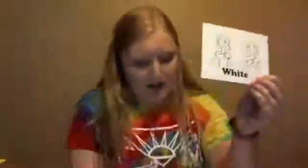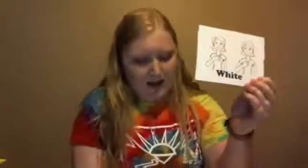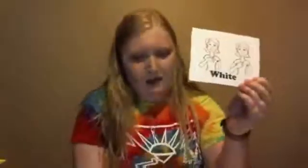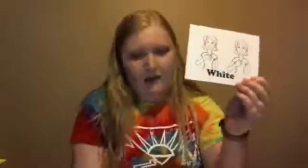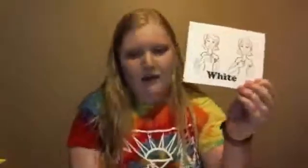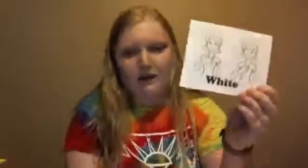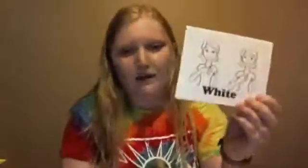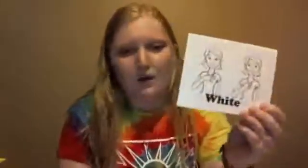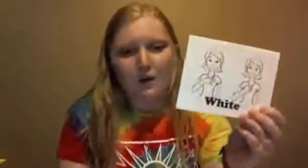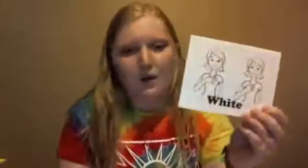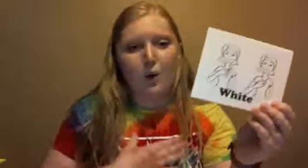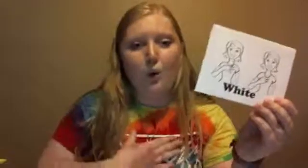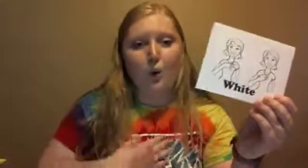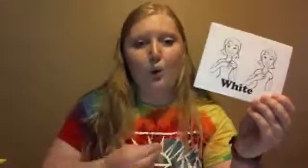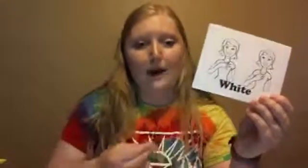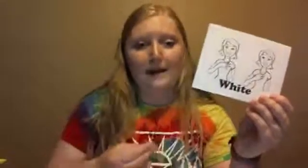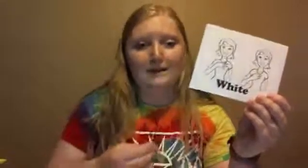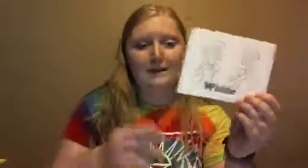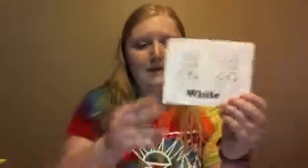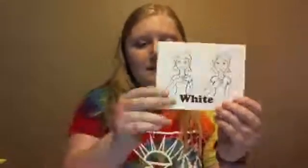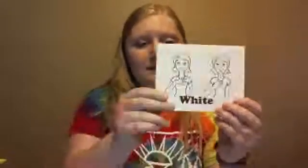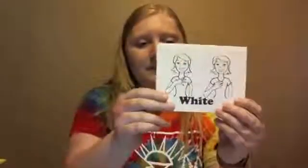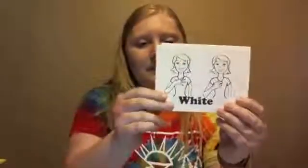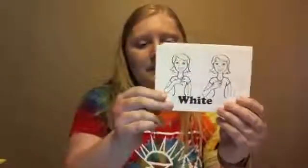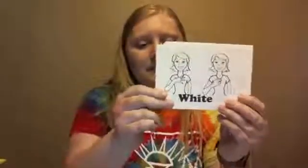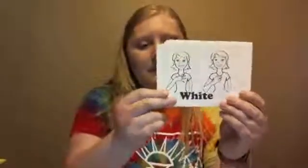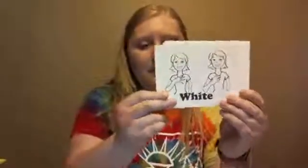Gray, white,